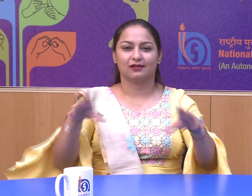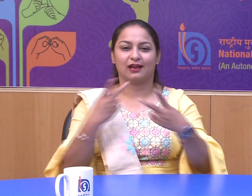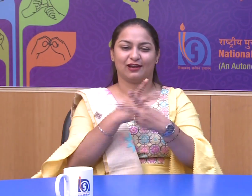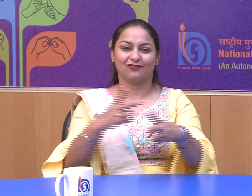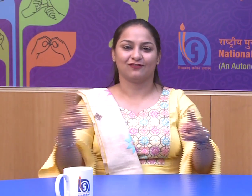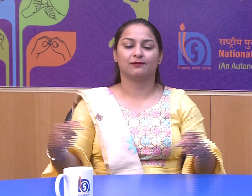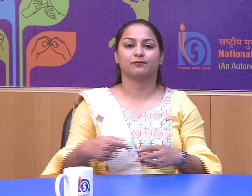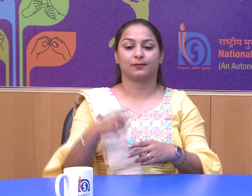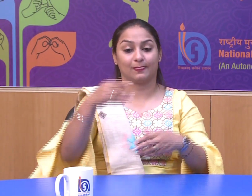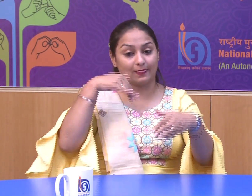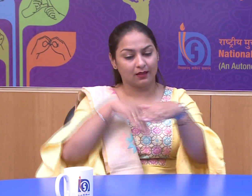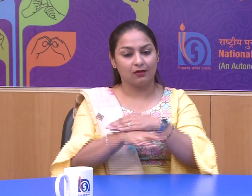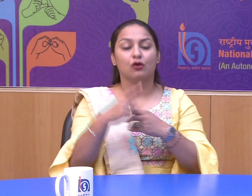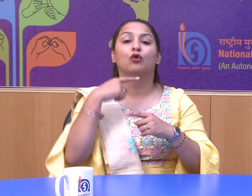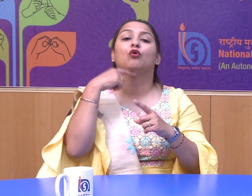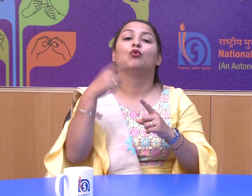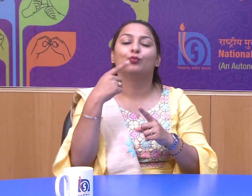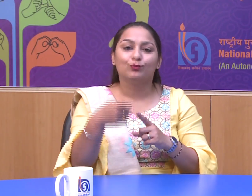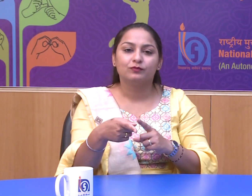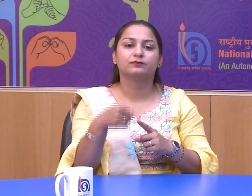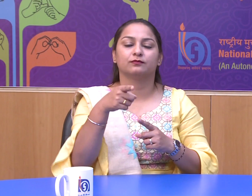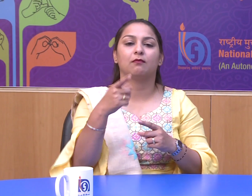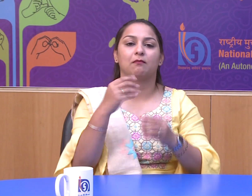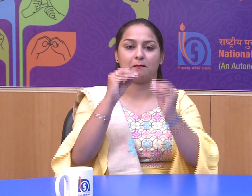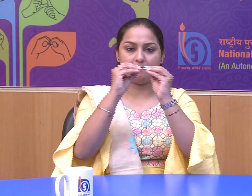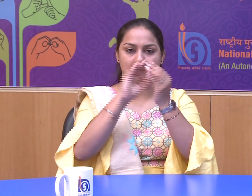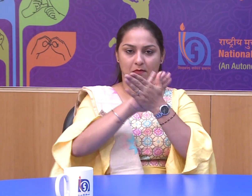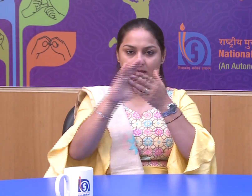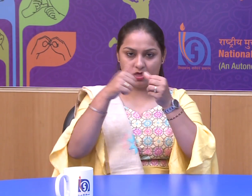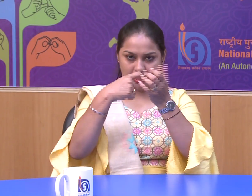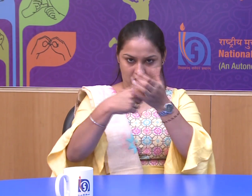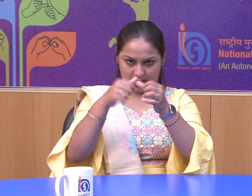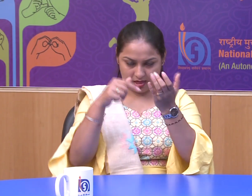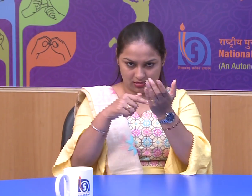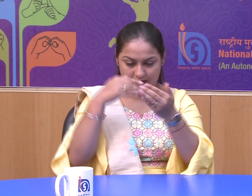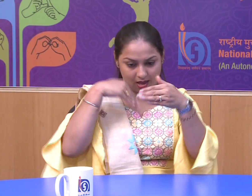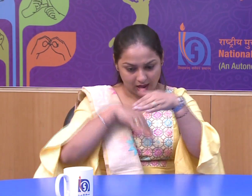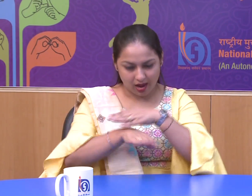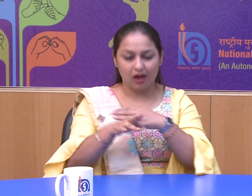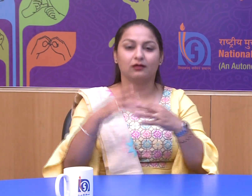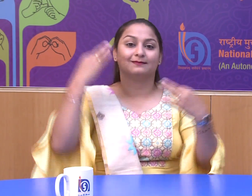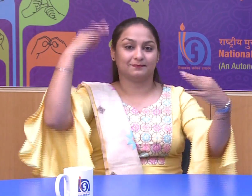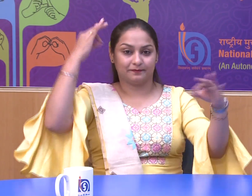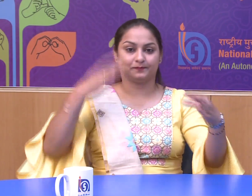dramatists about whom Bharat mentions in his Natya Shastra